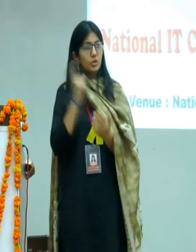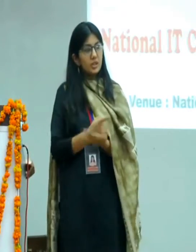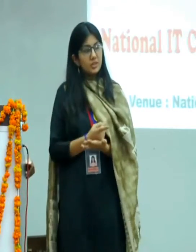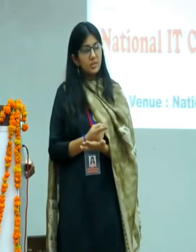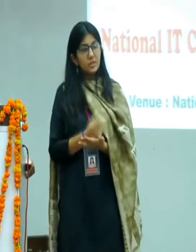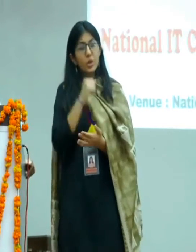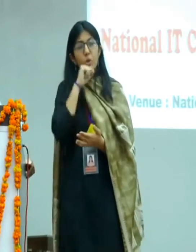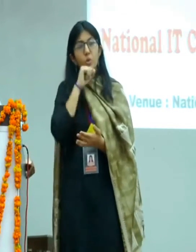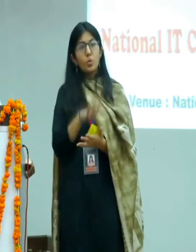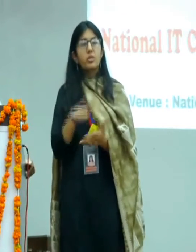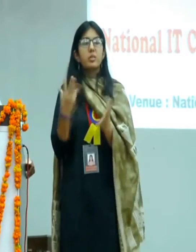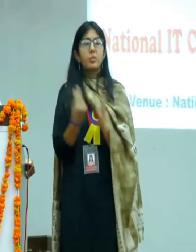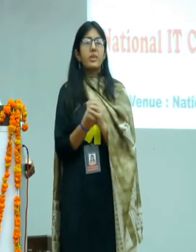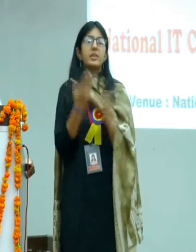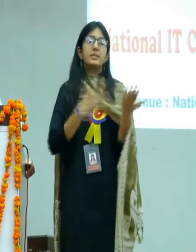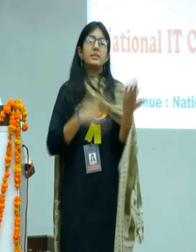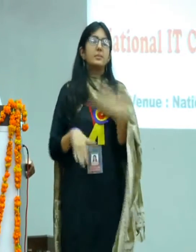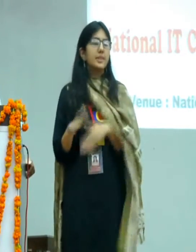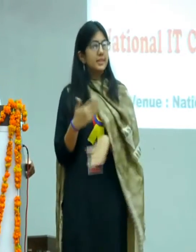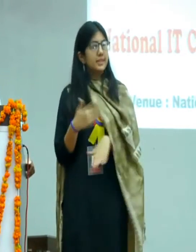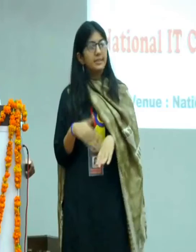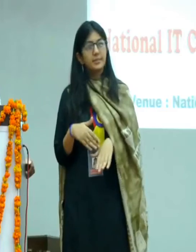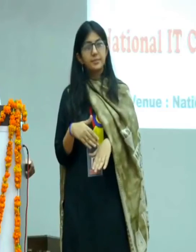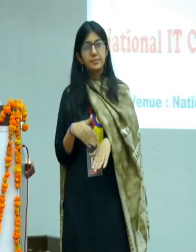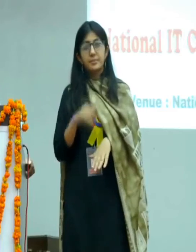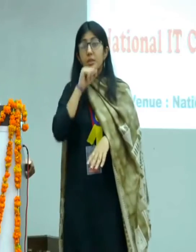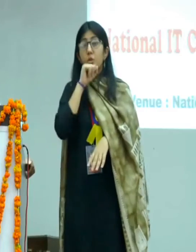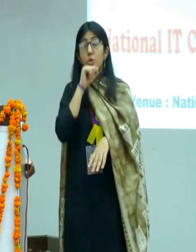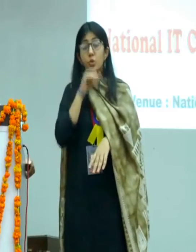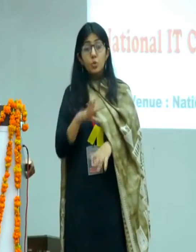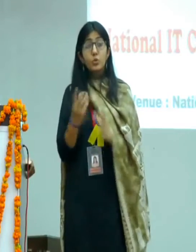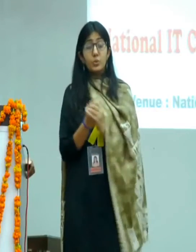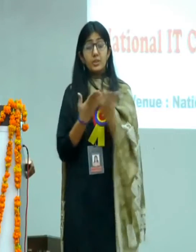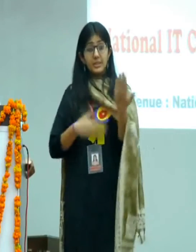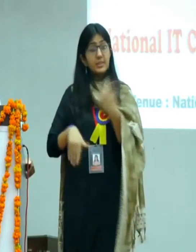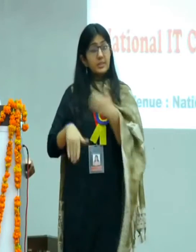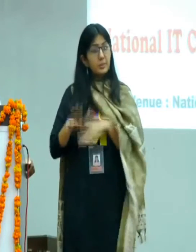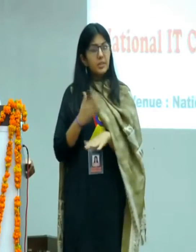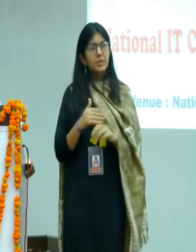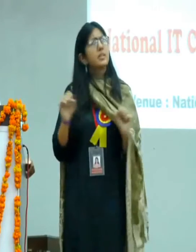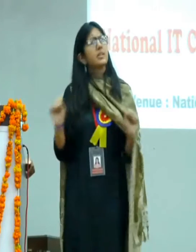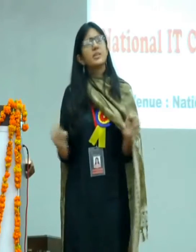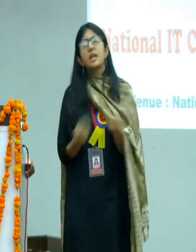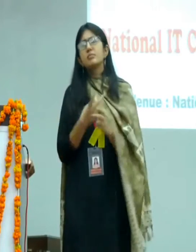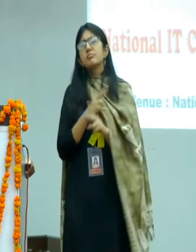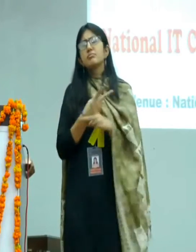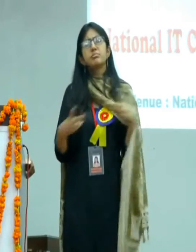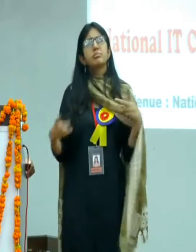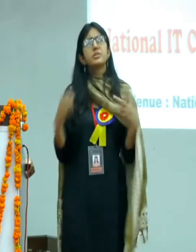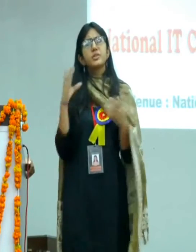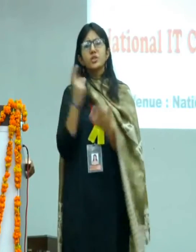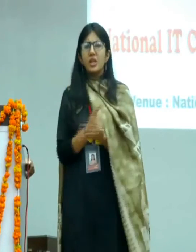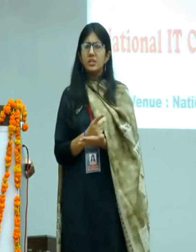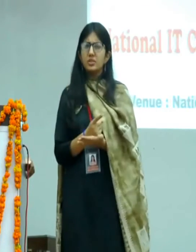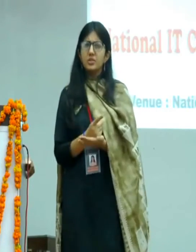Youth with disabilities. Youth with disabilities, they can go for different kind of